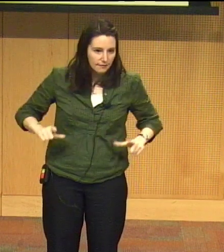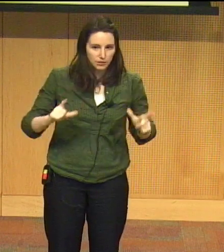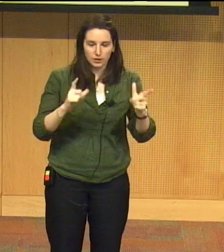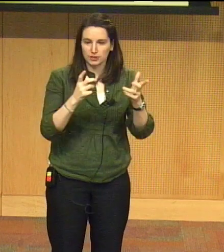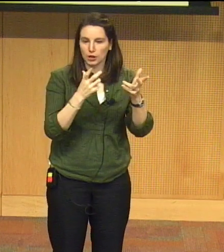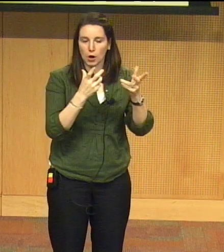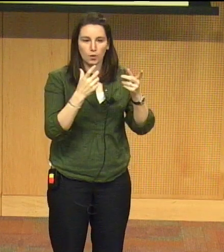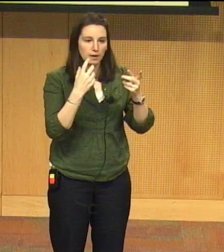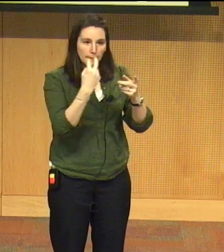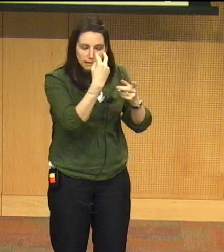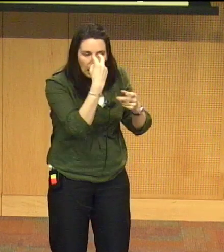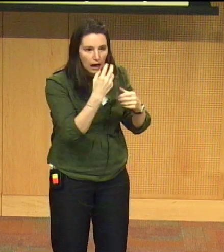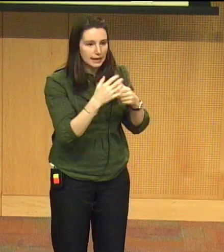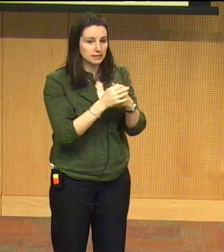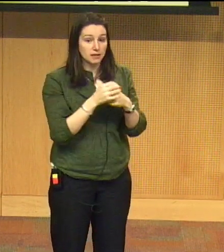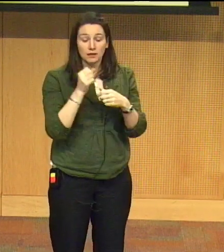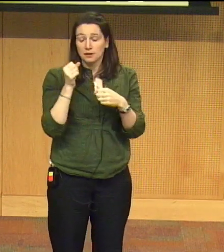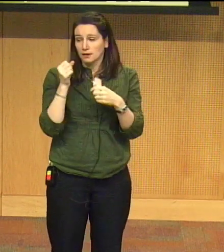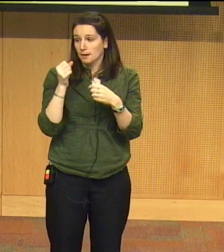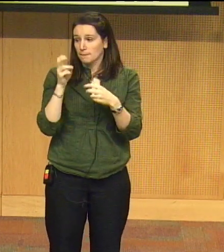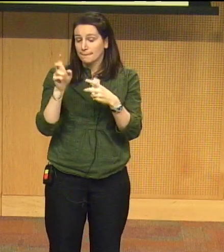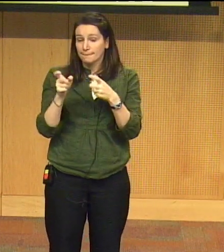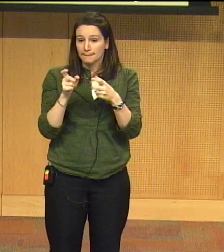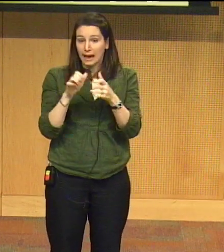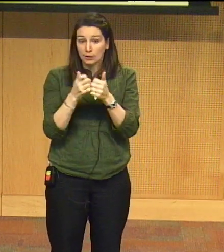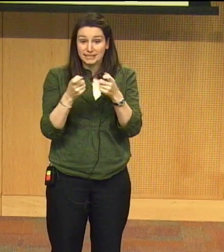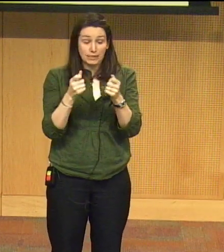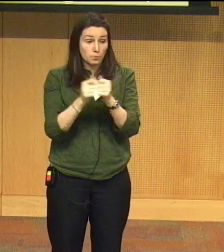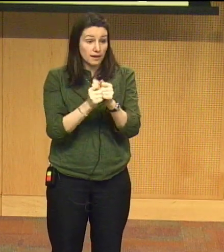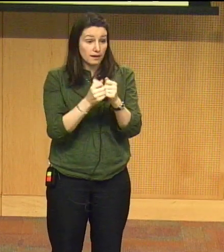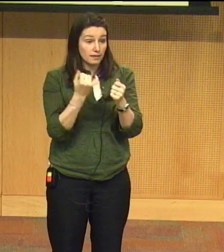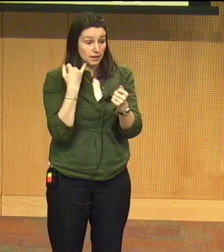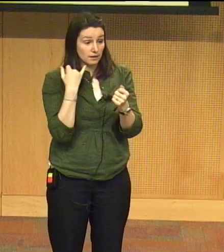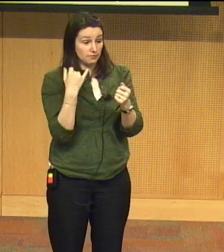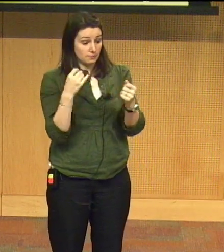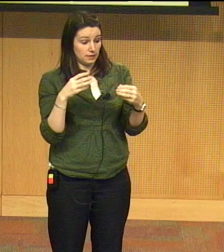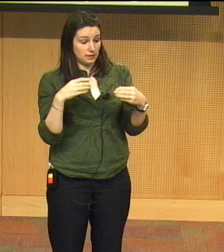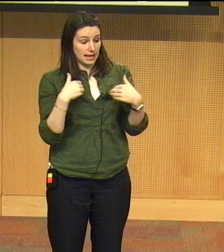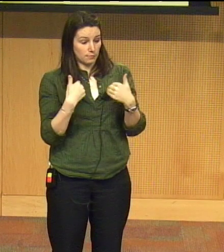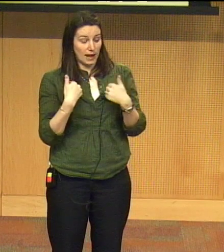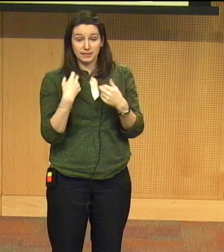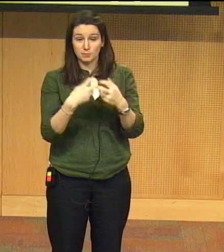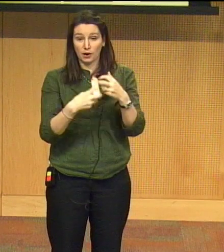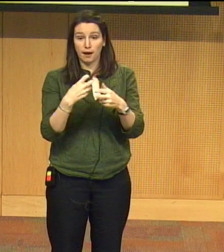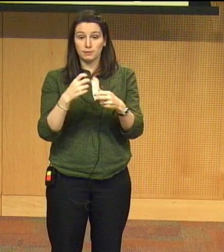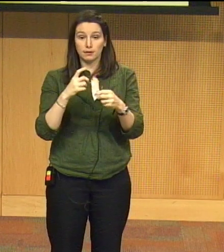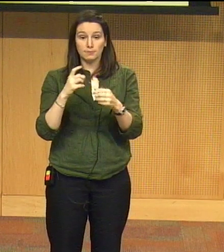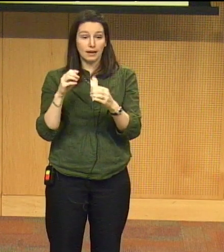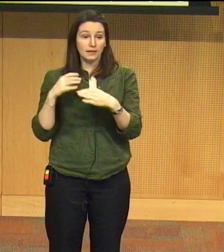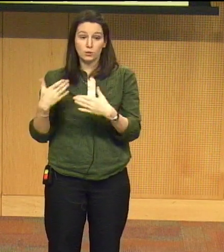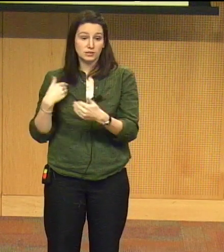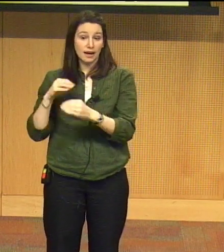liver, blind, how to deal with if the animal has a problem and the owners have no